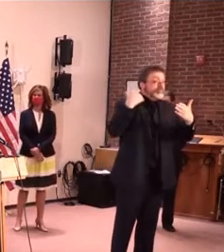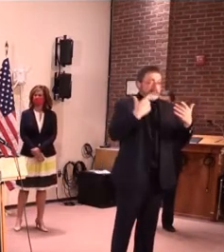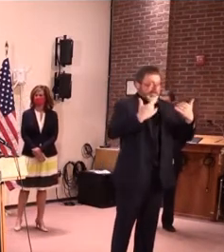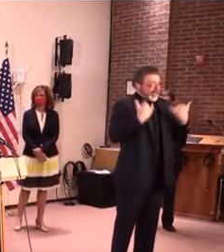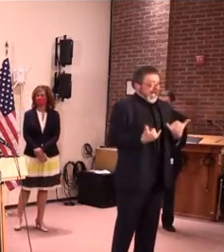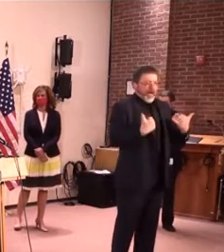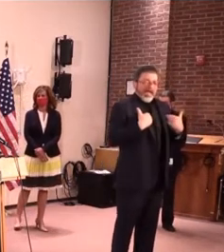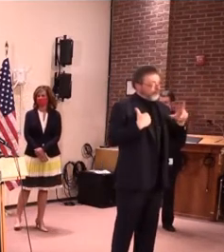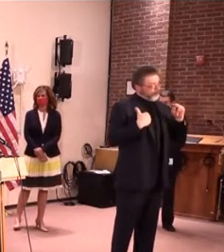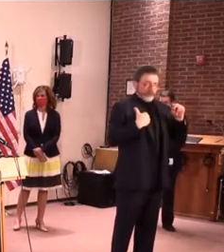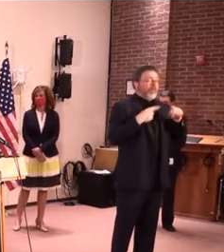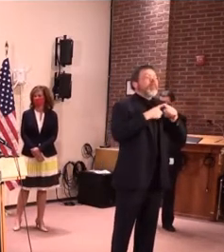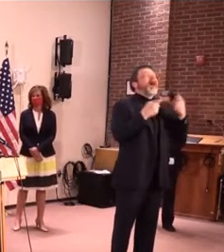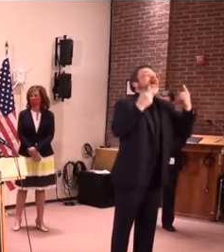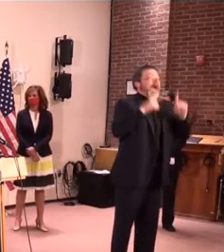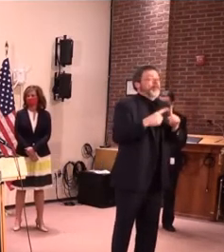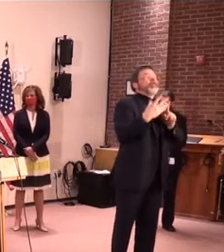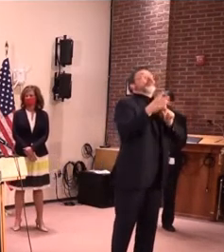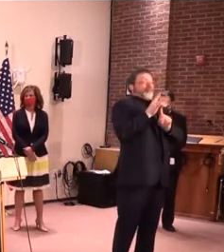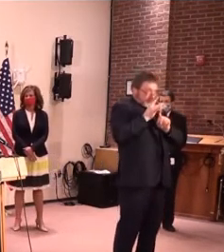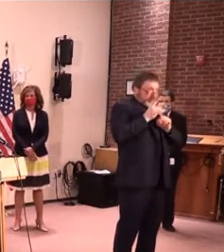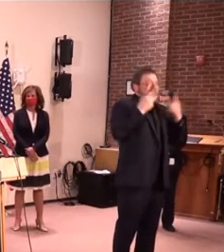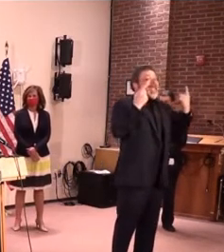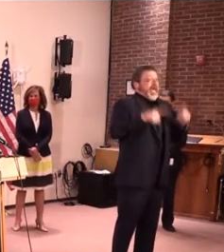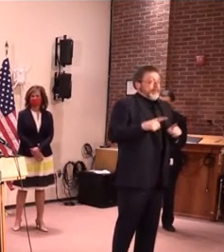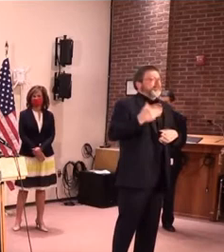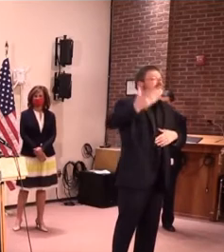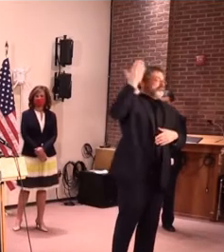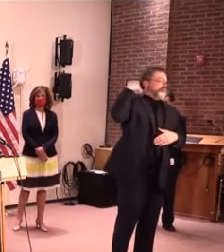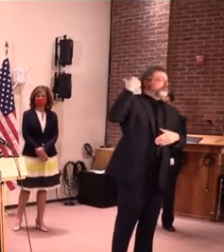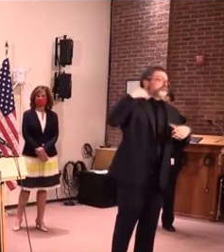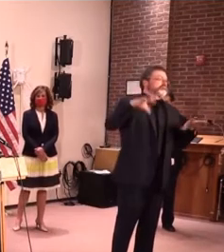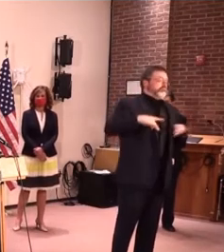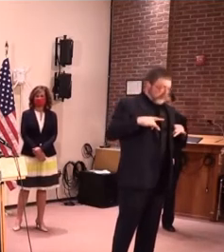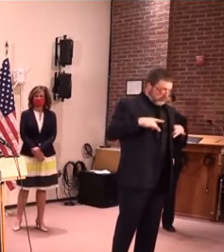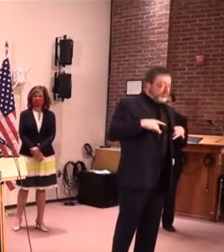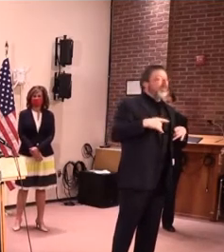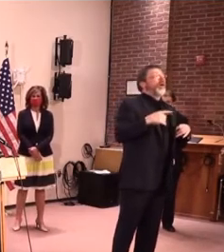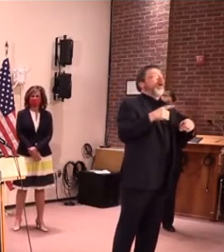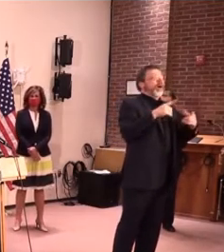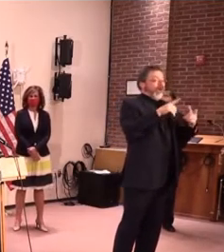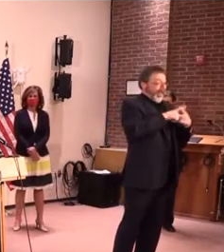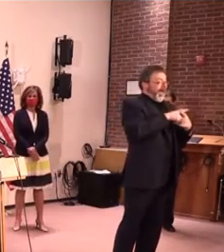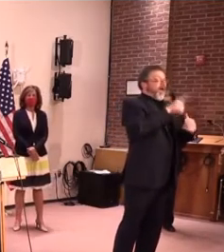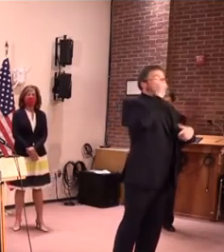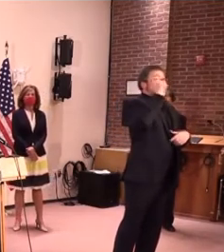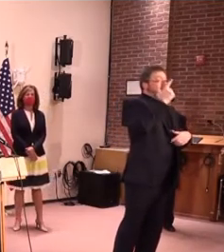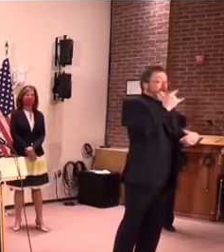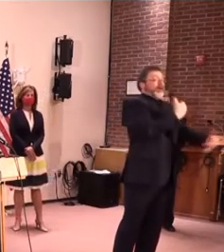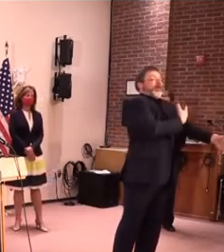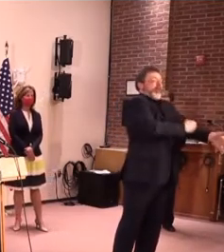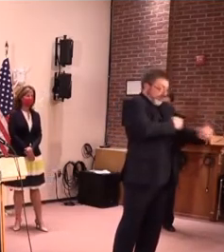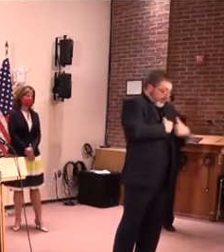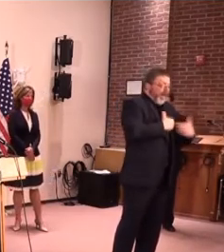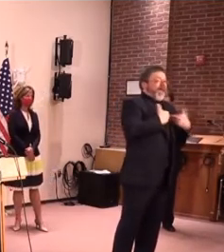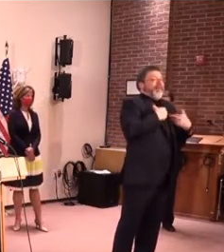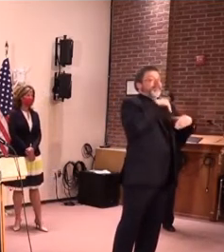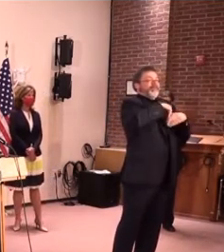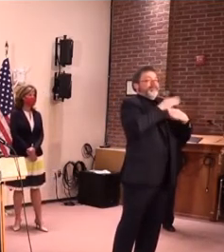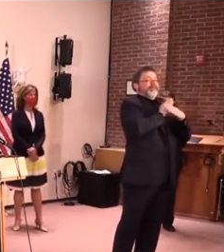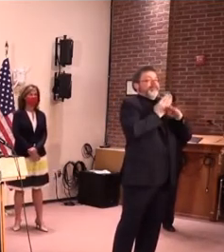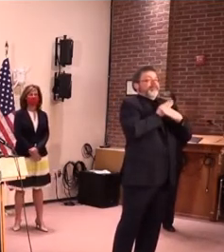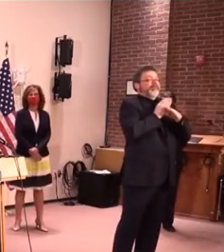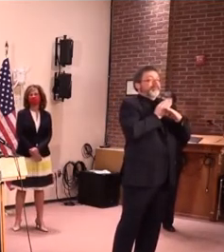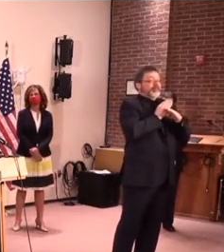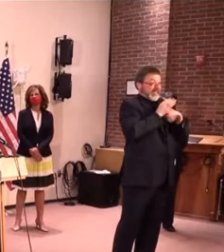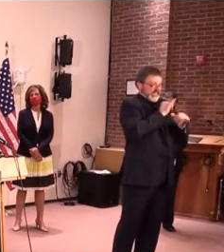virus. The standard we're using for that is the so-called PCR test, which is done of